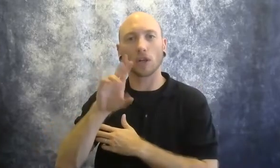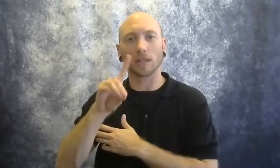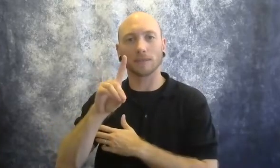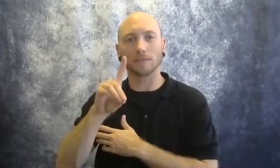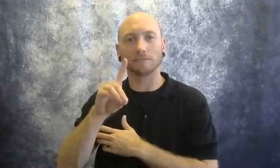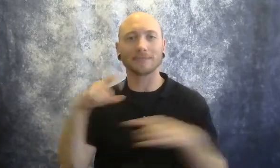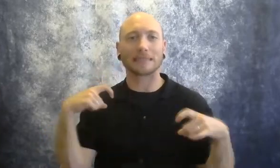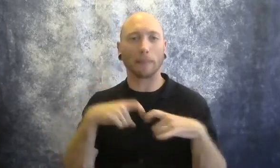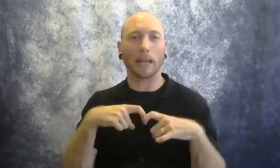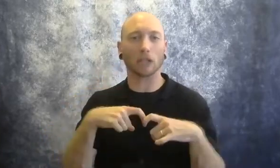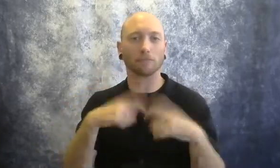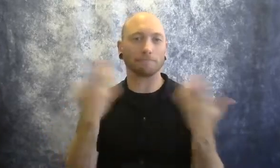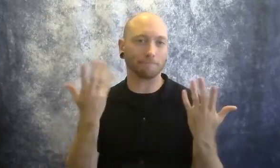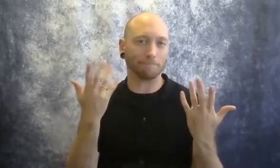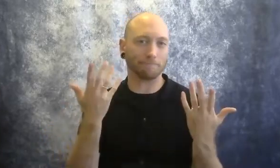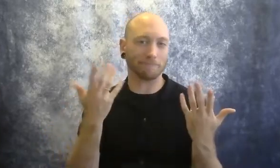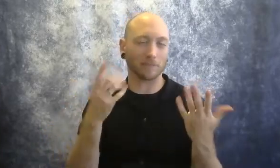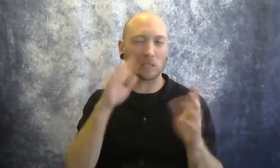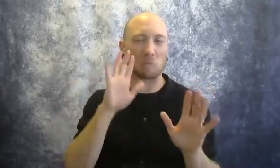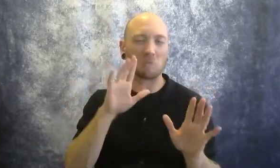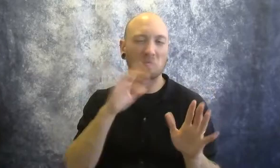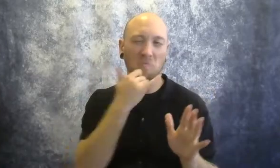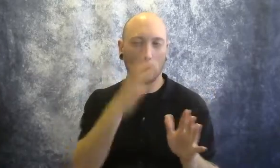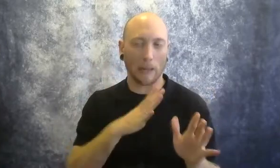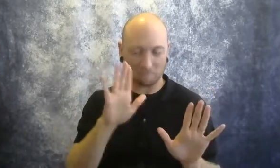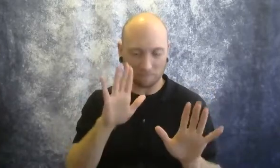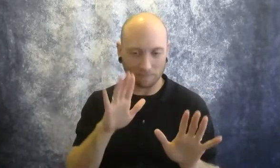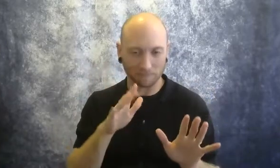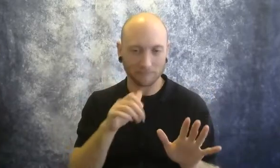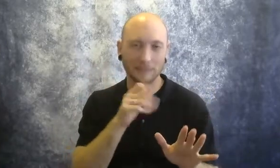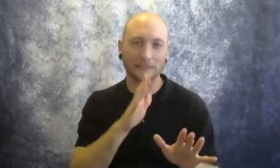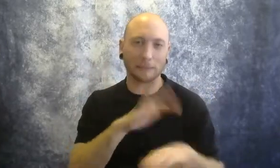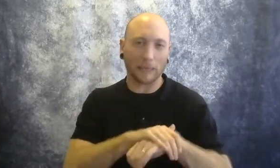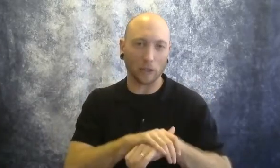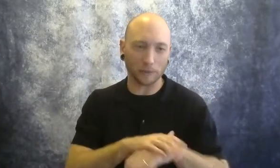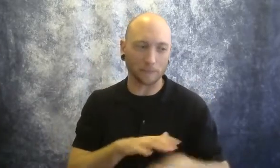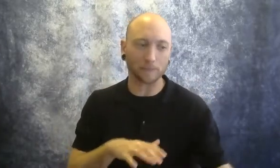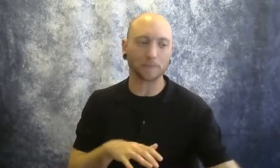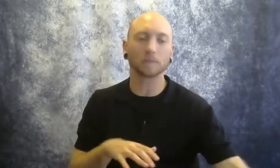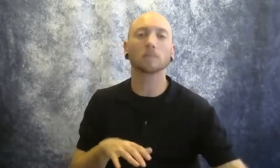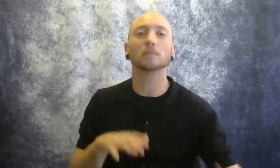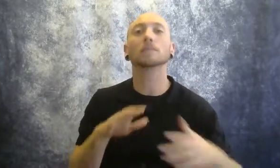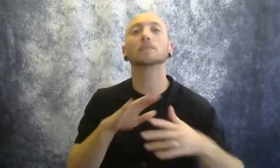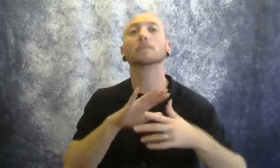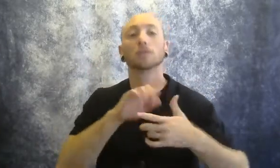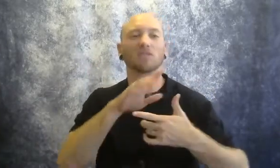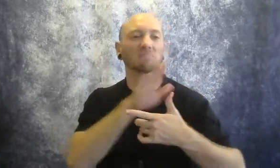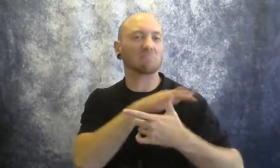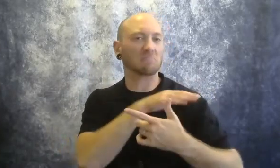in Oxnard, California. I called them. They were Spanish. So I determined that's not him, because they didn't speak very good